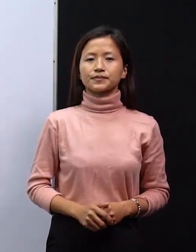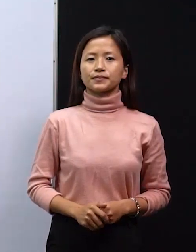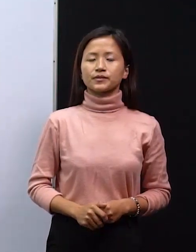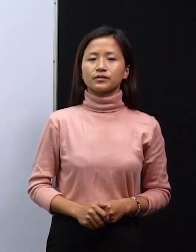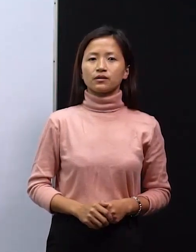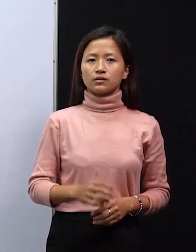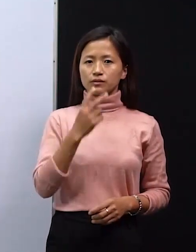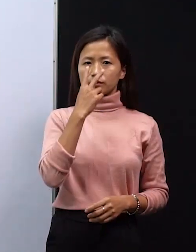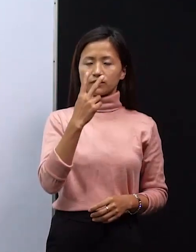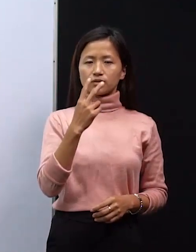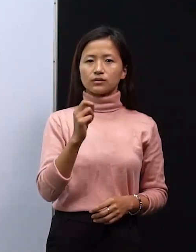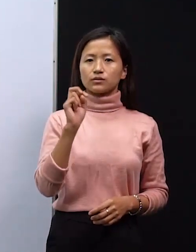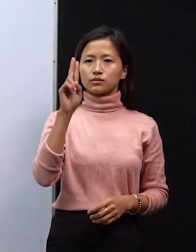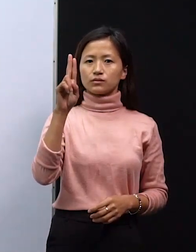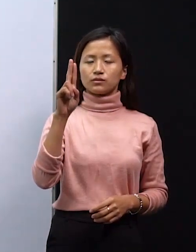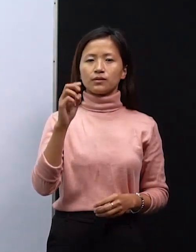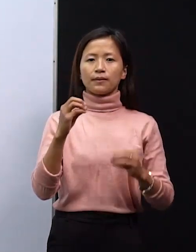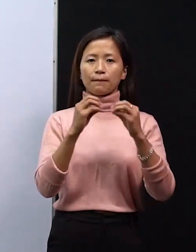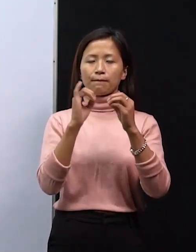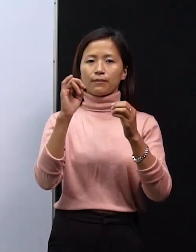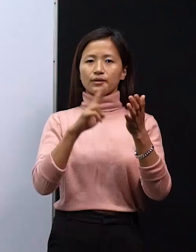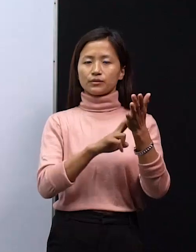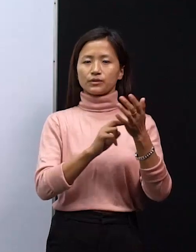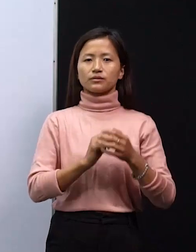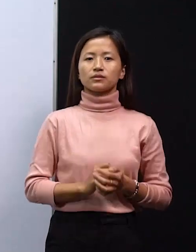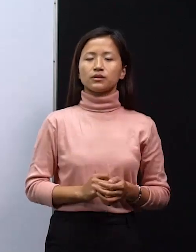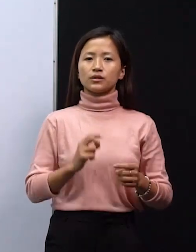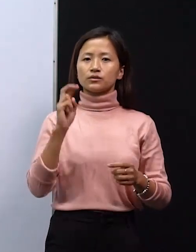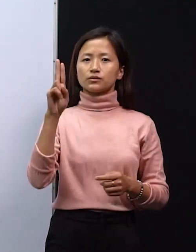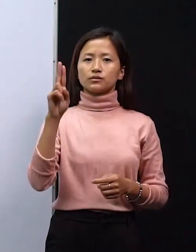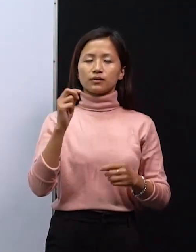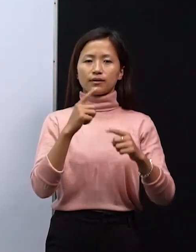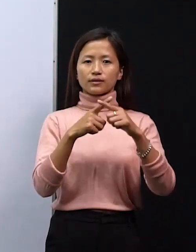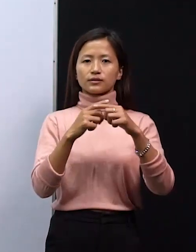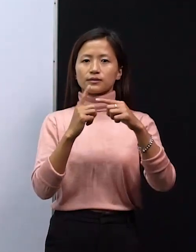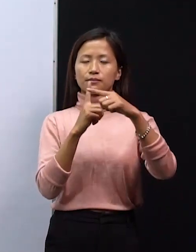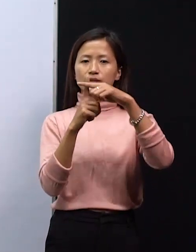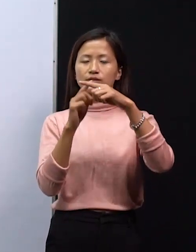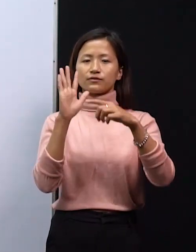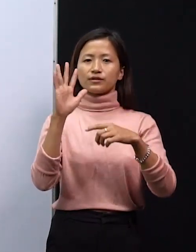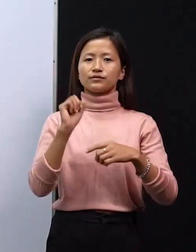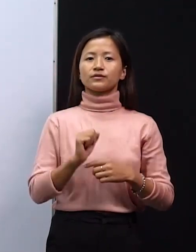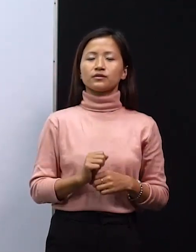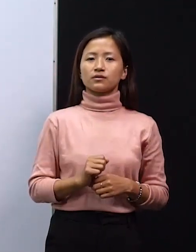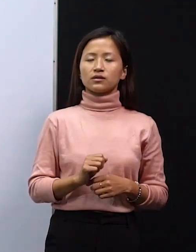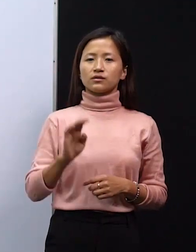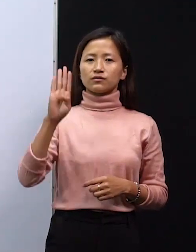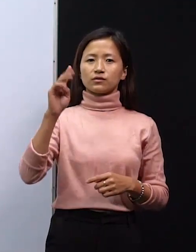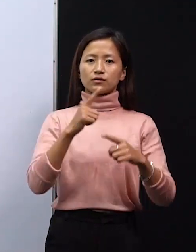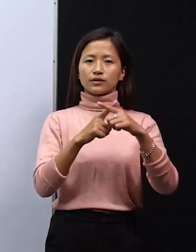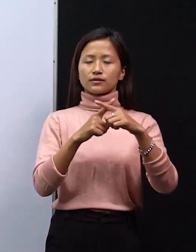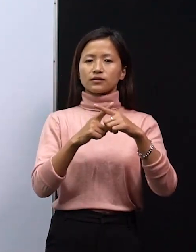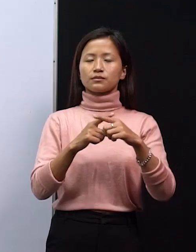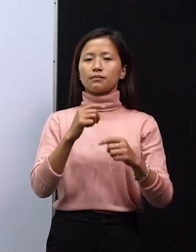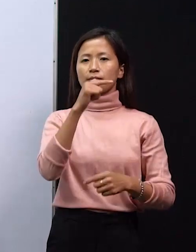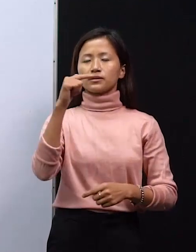Now we can see two binomials here. One is 2x plus 5 and the other is 4x